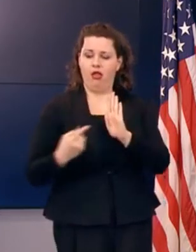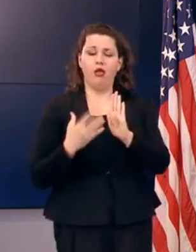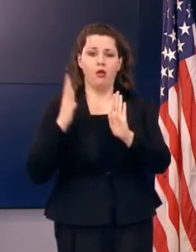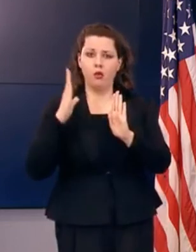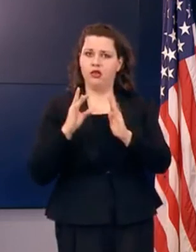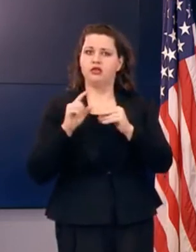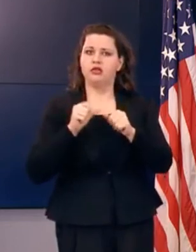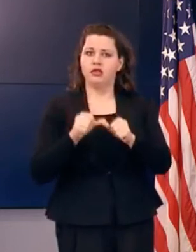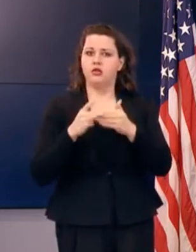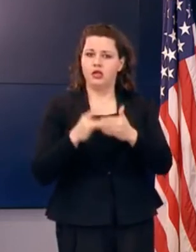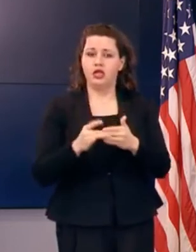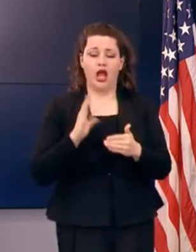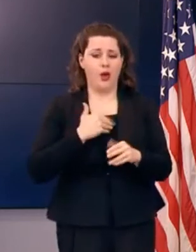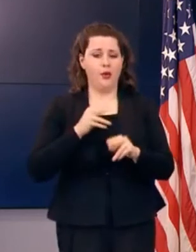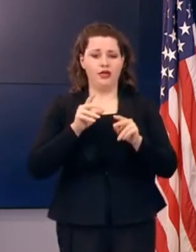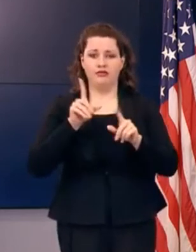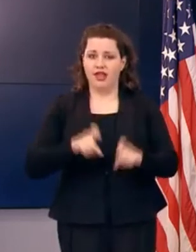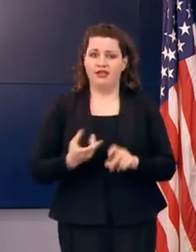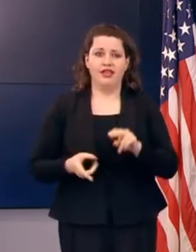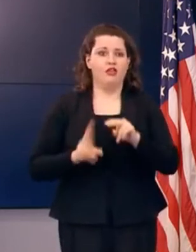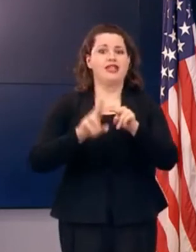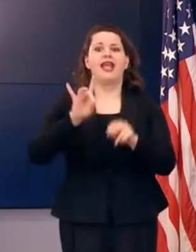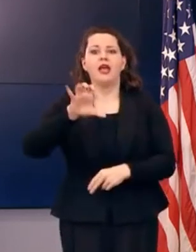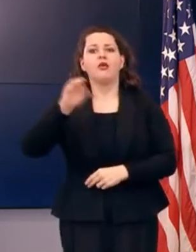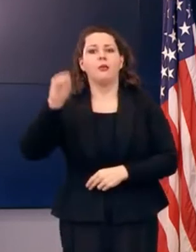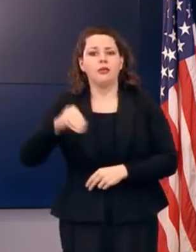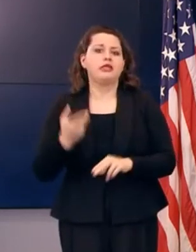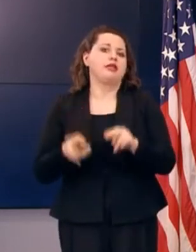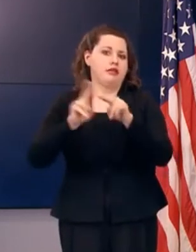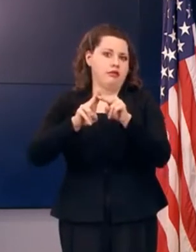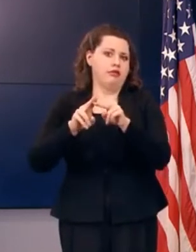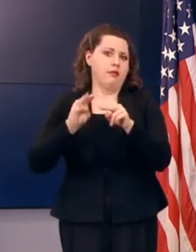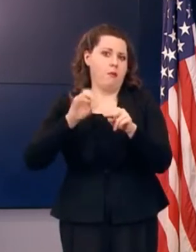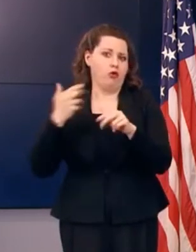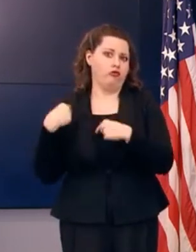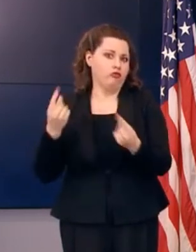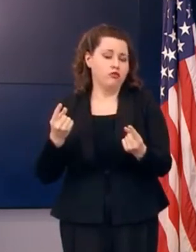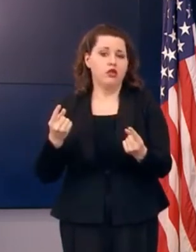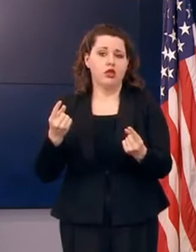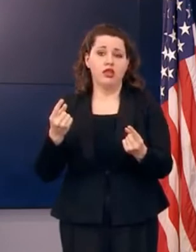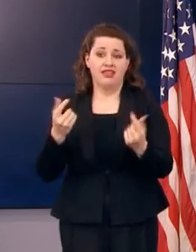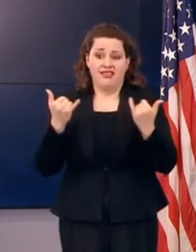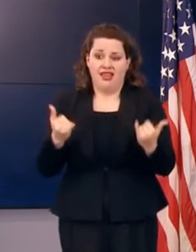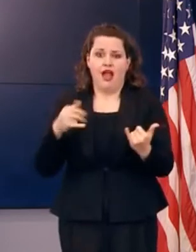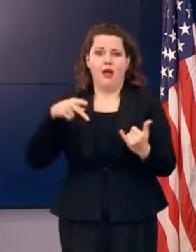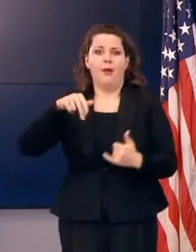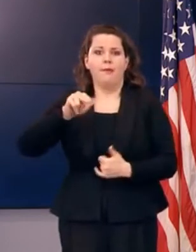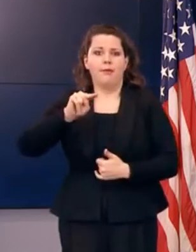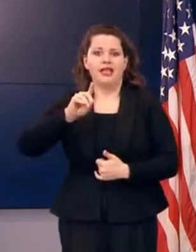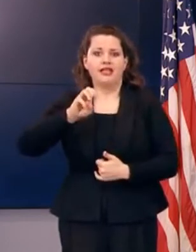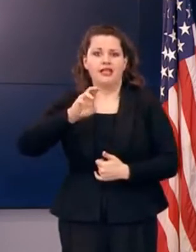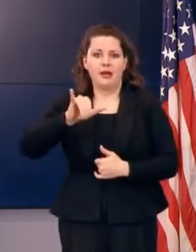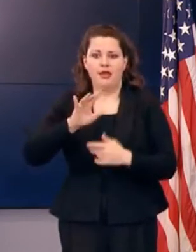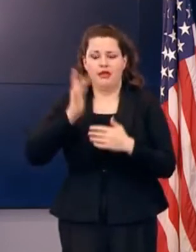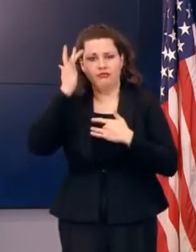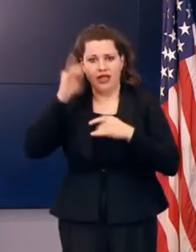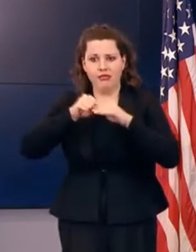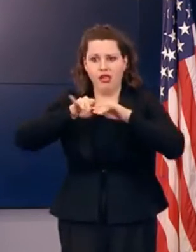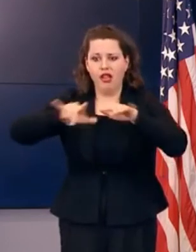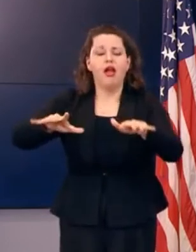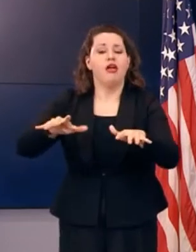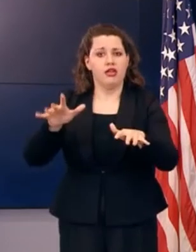We've ramped up our testing. We've increased it by 800% since March. We are in a pandemic. We have a rapidly changing environment, and